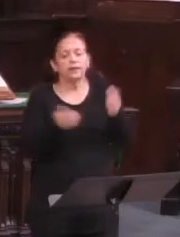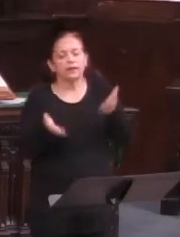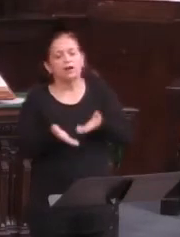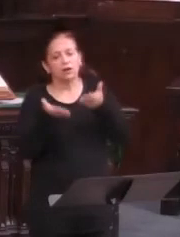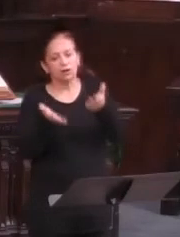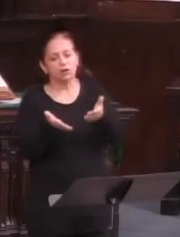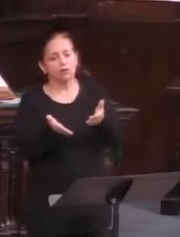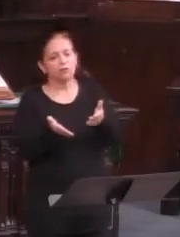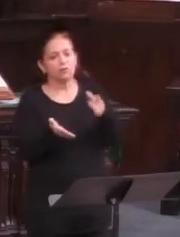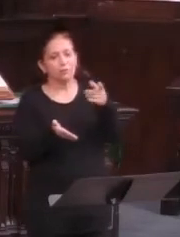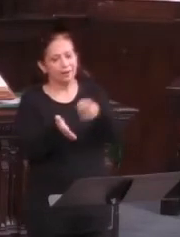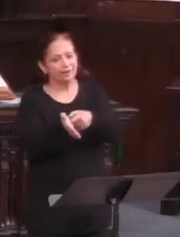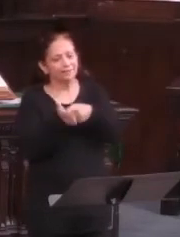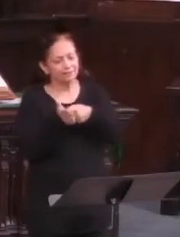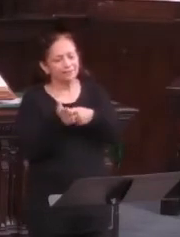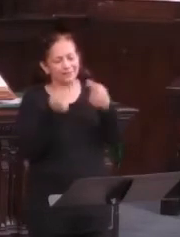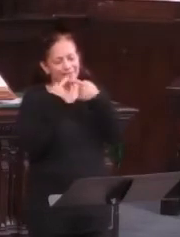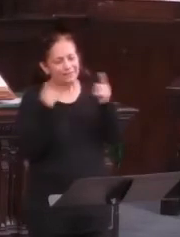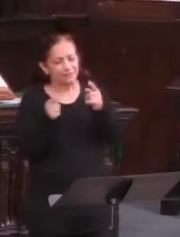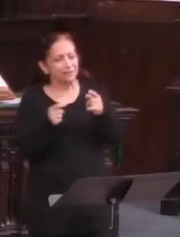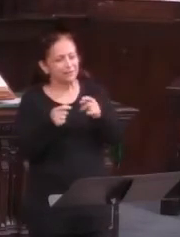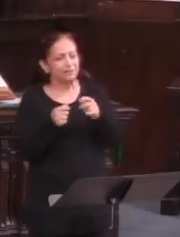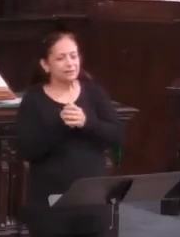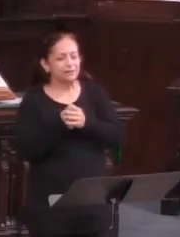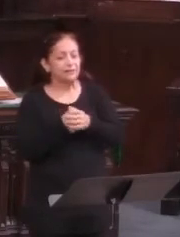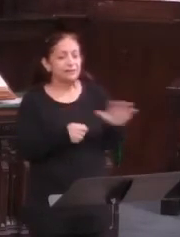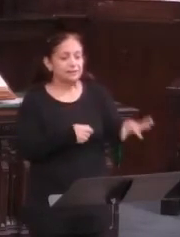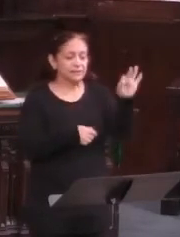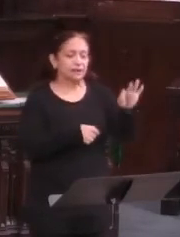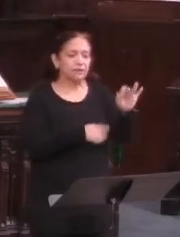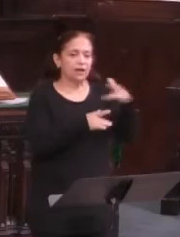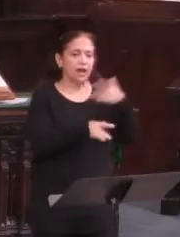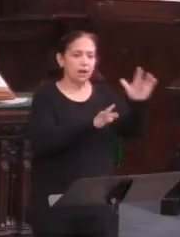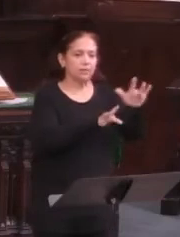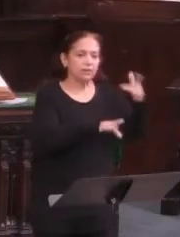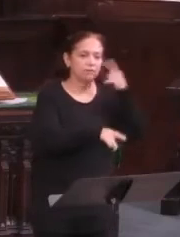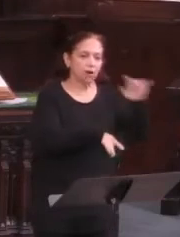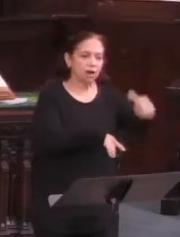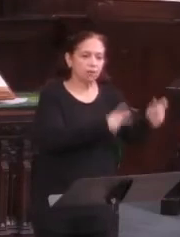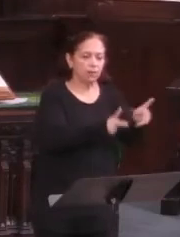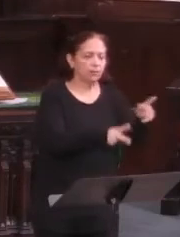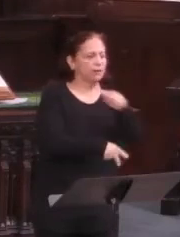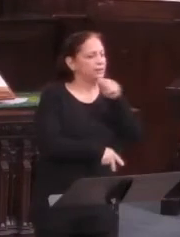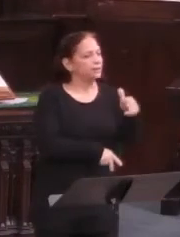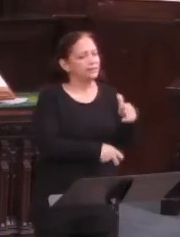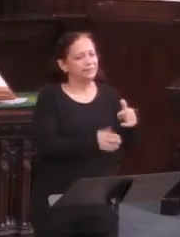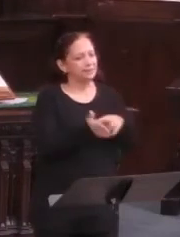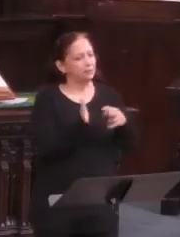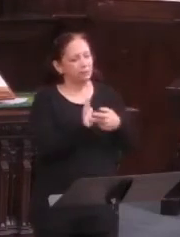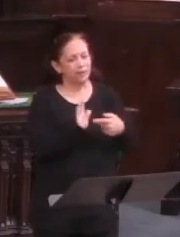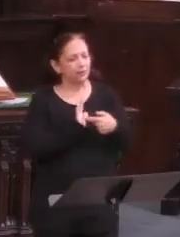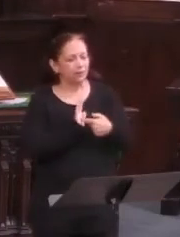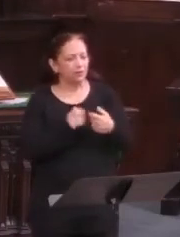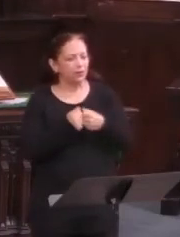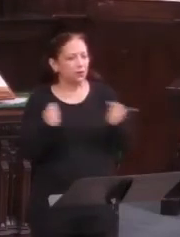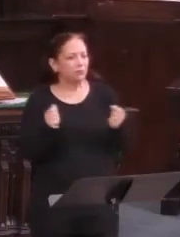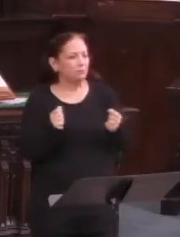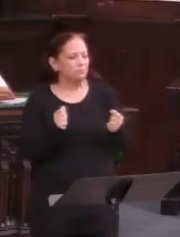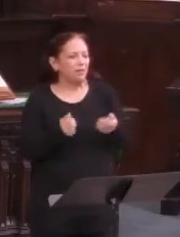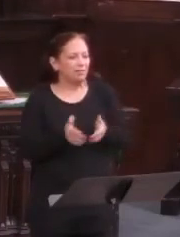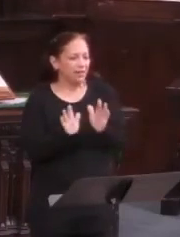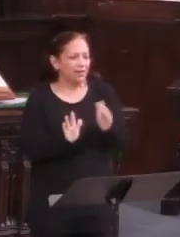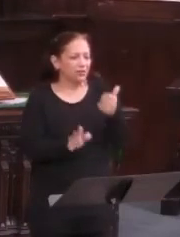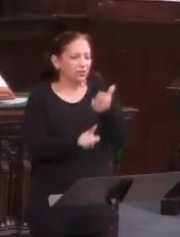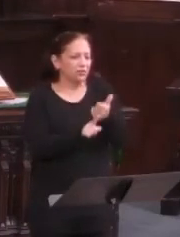and important disclaimers. Discovering empathy for others does not involve exposing yourself to abuse or